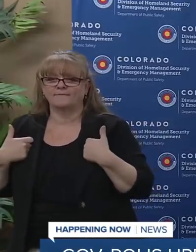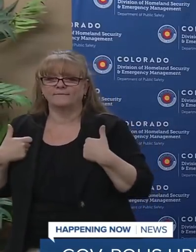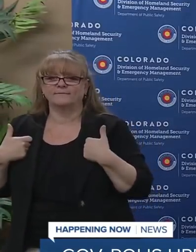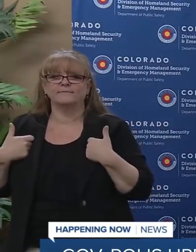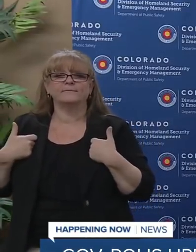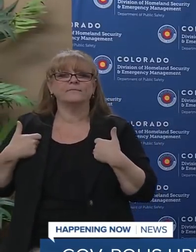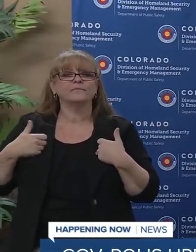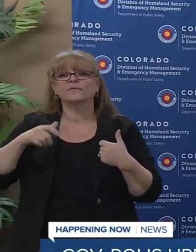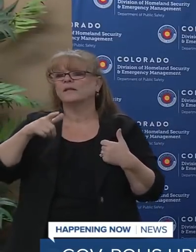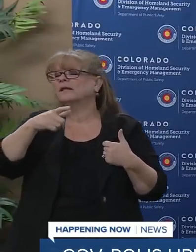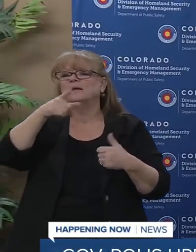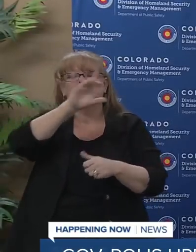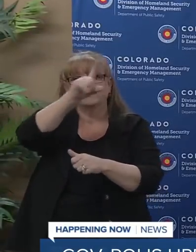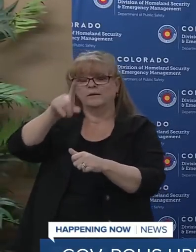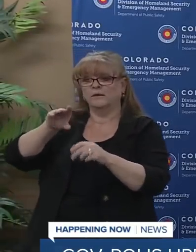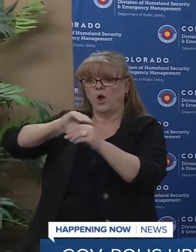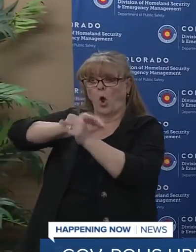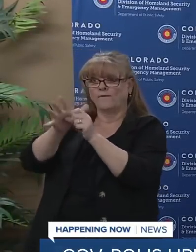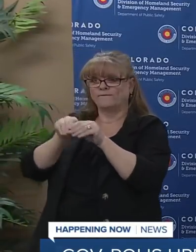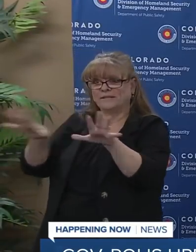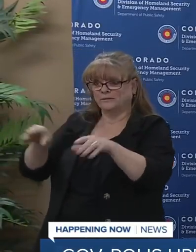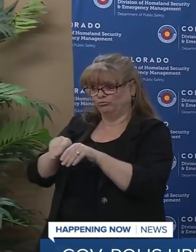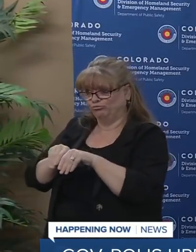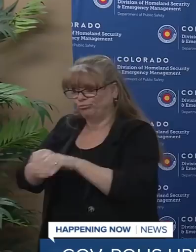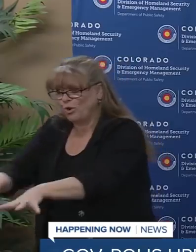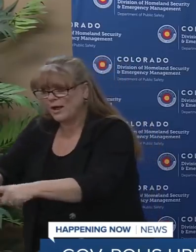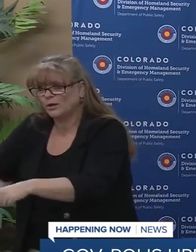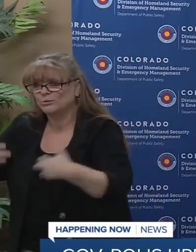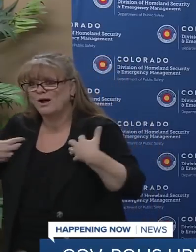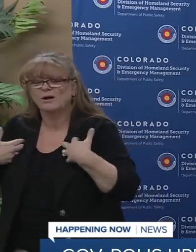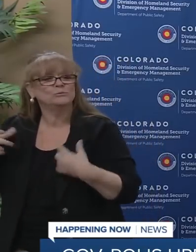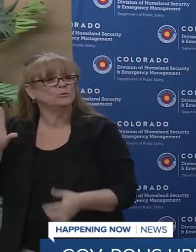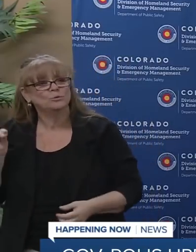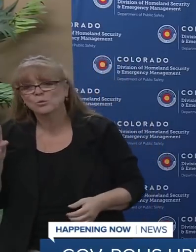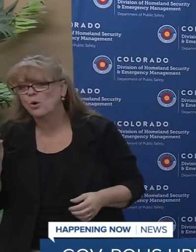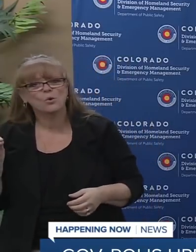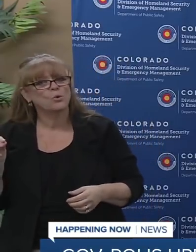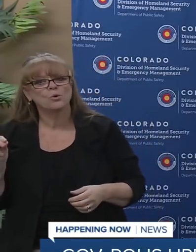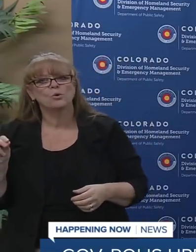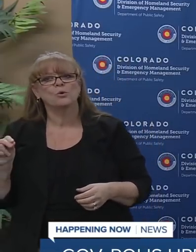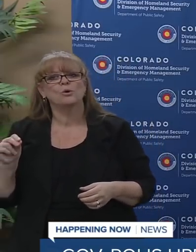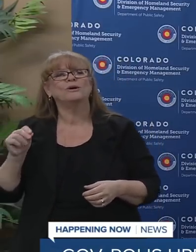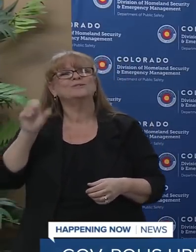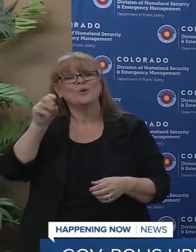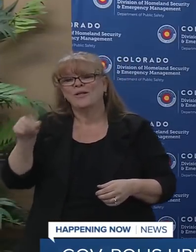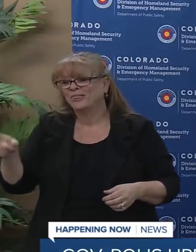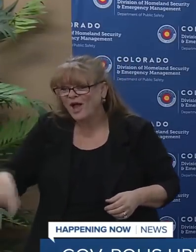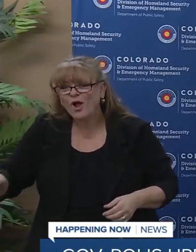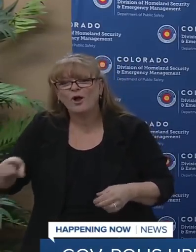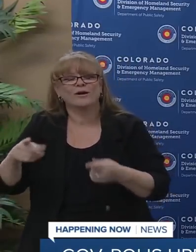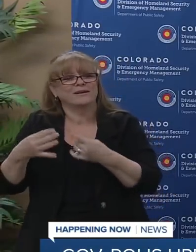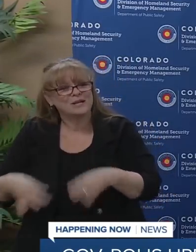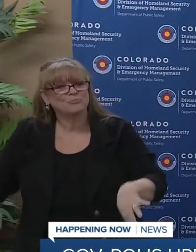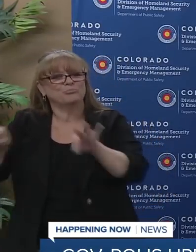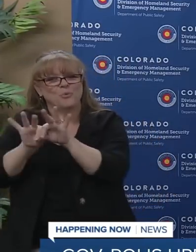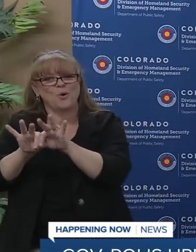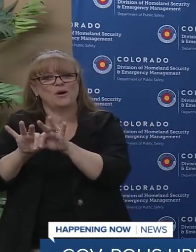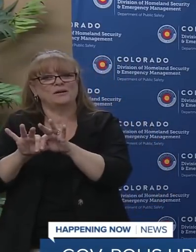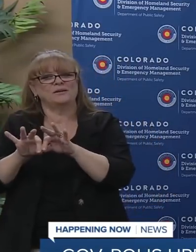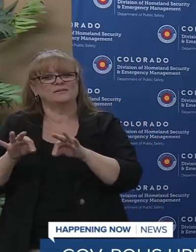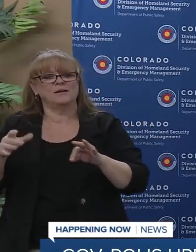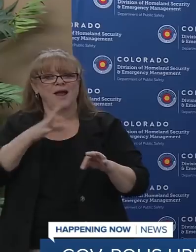very safe to have in your home. They're a comfort to you, and they're important for our mental and physical health as well as theirs. First Gentleman Marlon Reese and our team